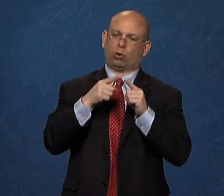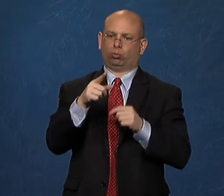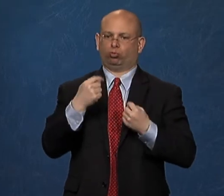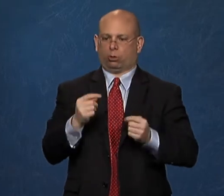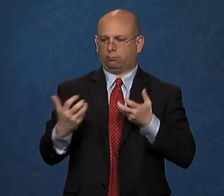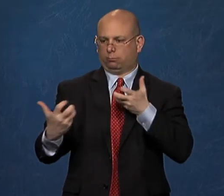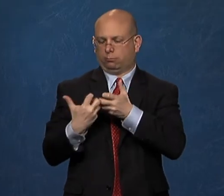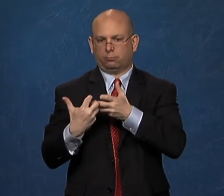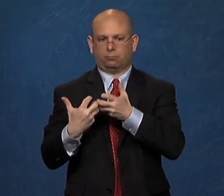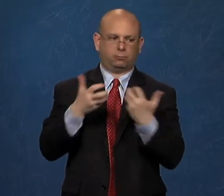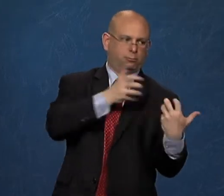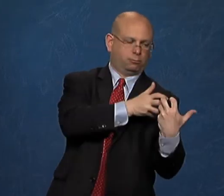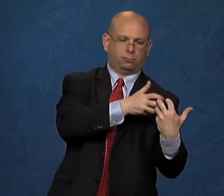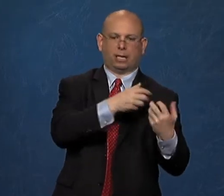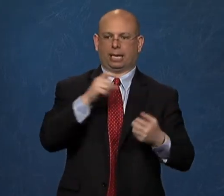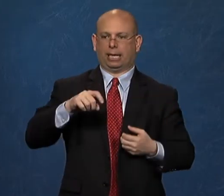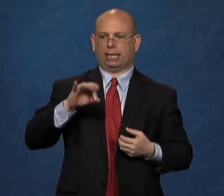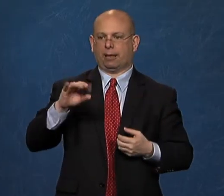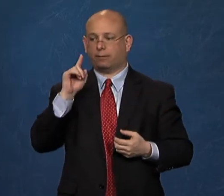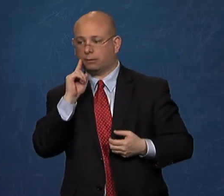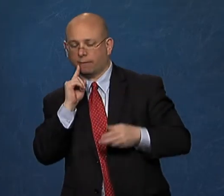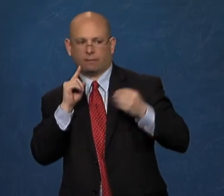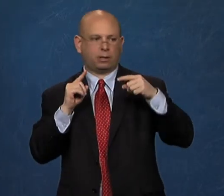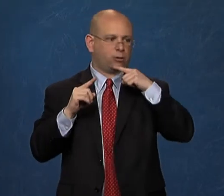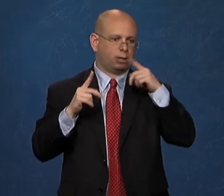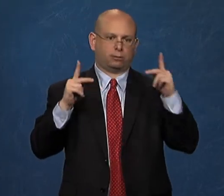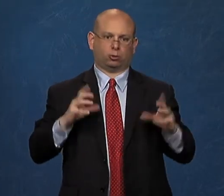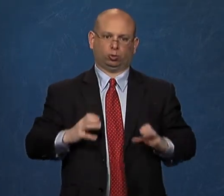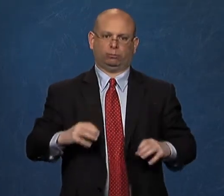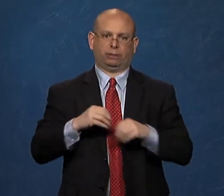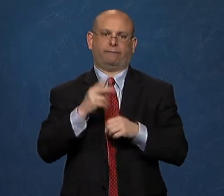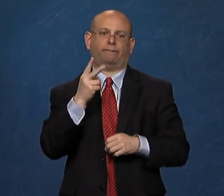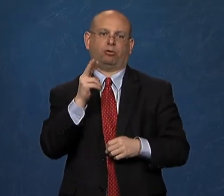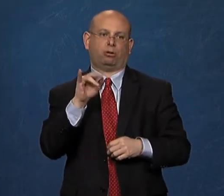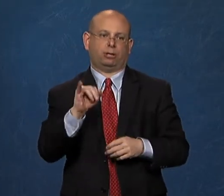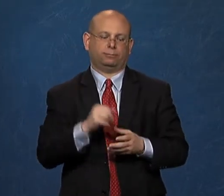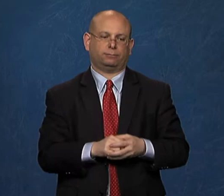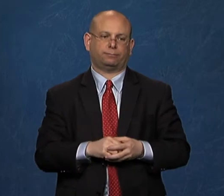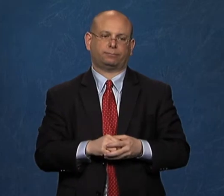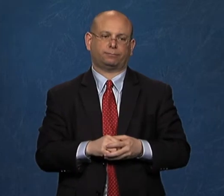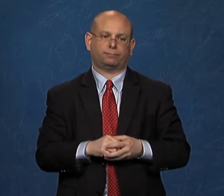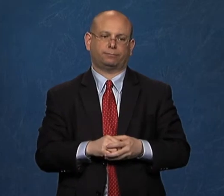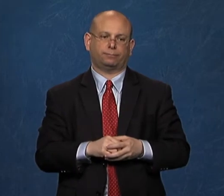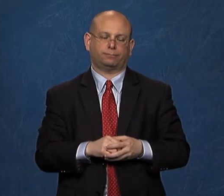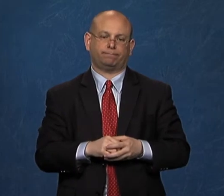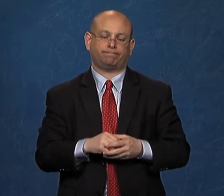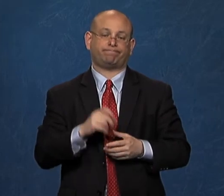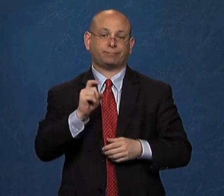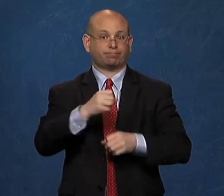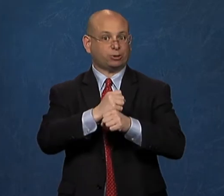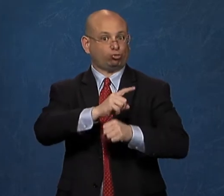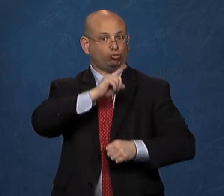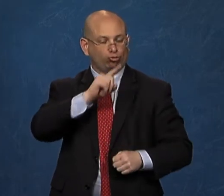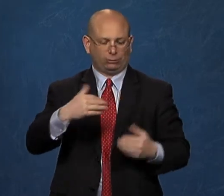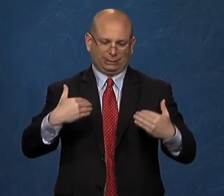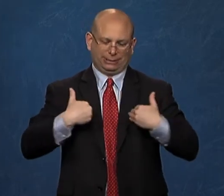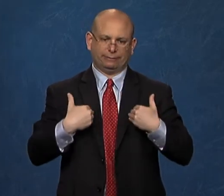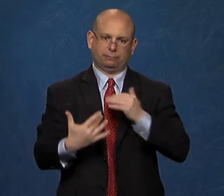VRI. So once again, this speaks to the need for making sure that deaf and hard of hearing consumers are consulted as to whether or not VRI is the most effective